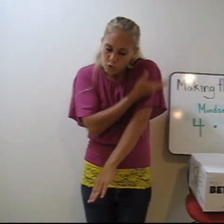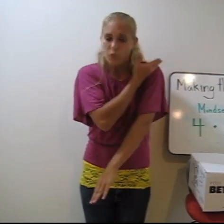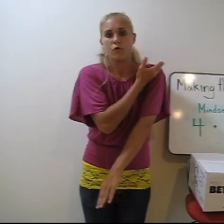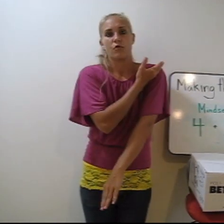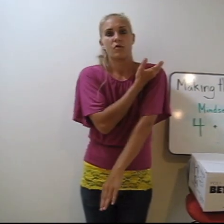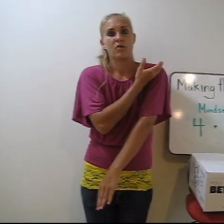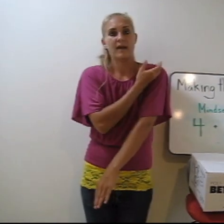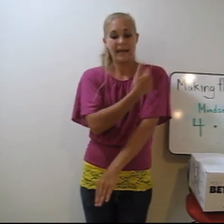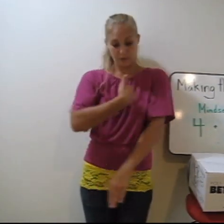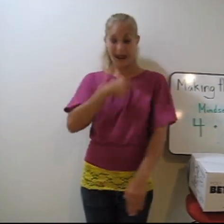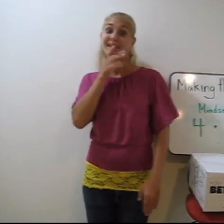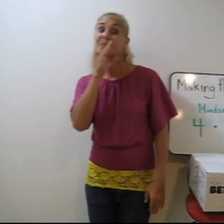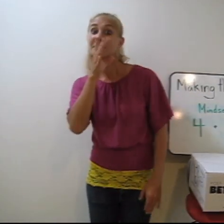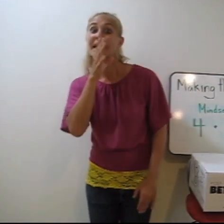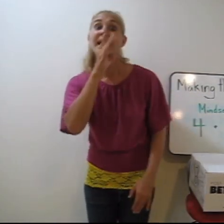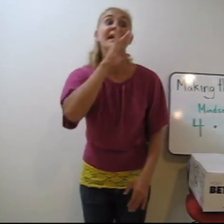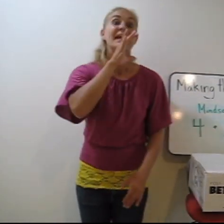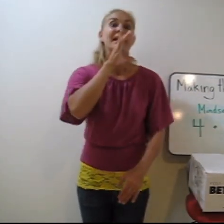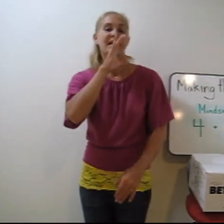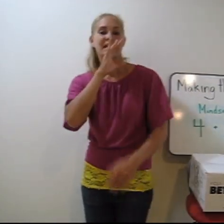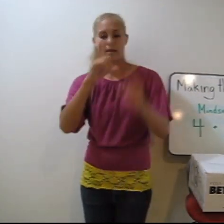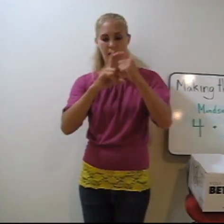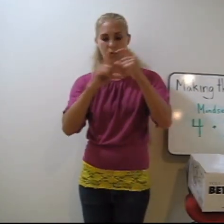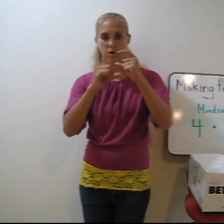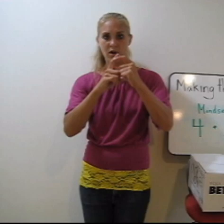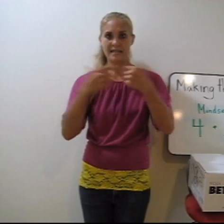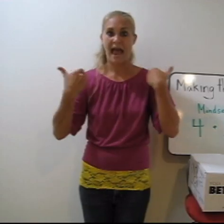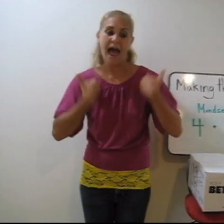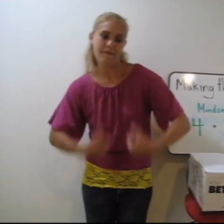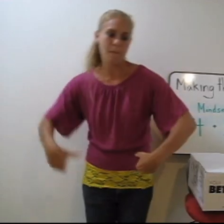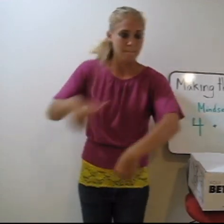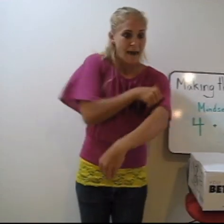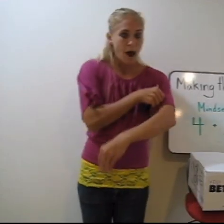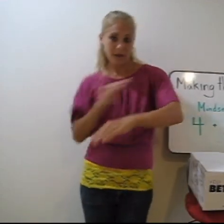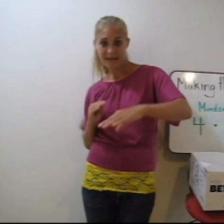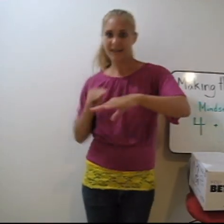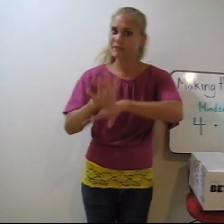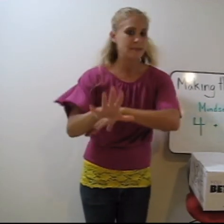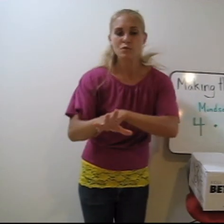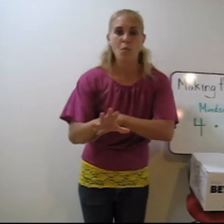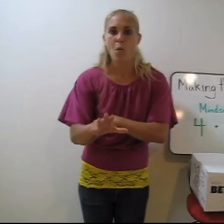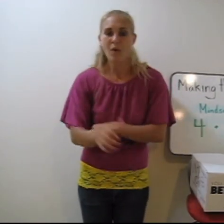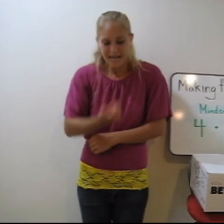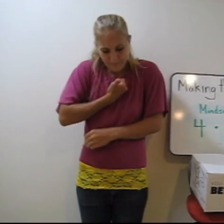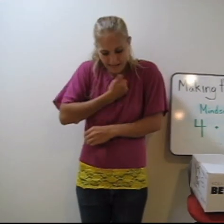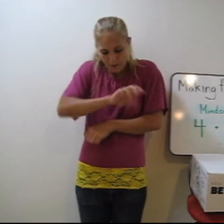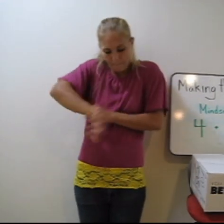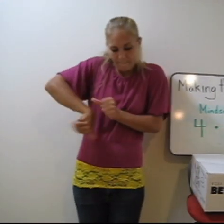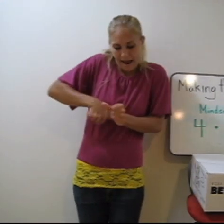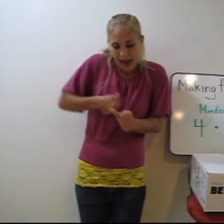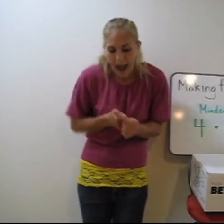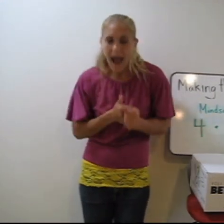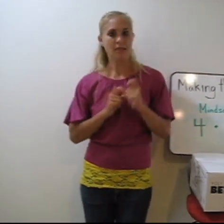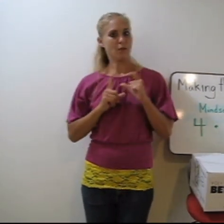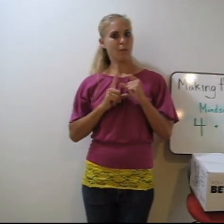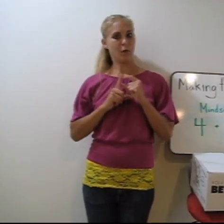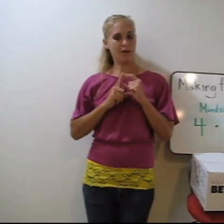you say that gives your words power and influence. It's who you are behind your words that gives your words